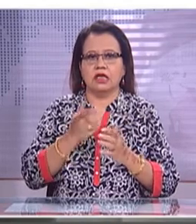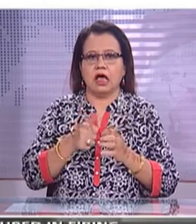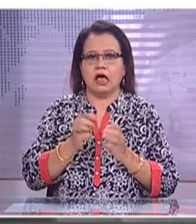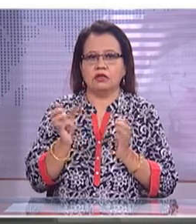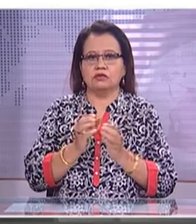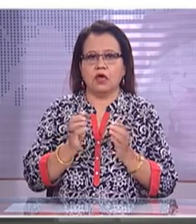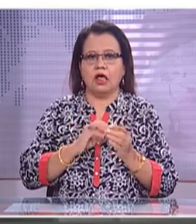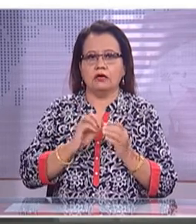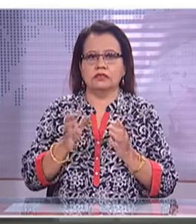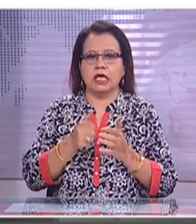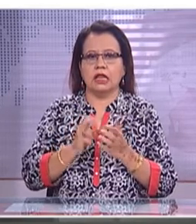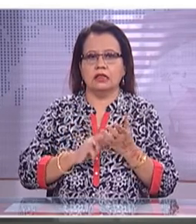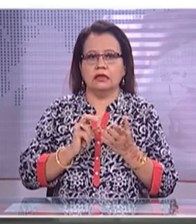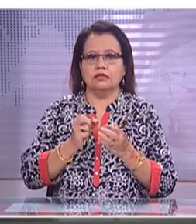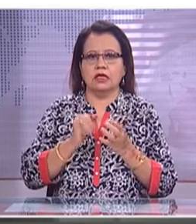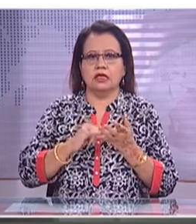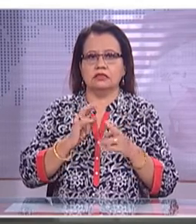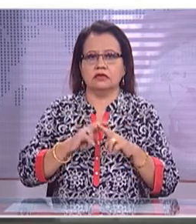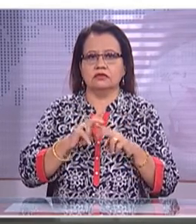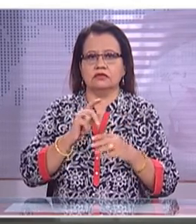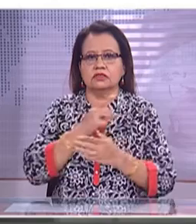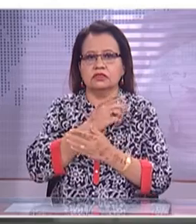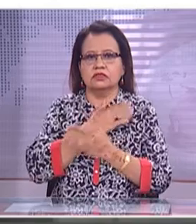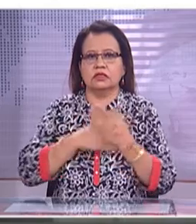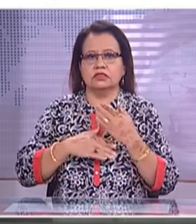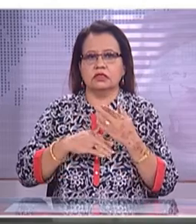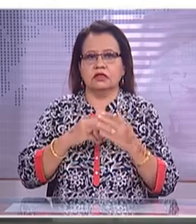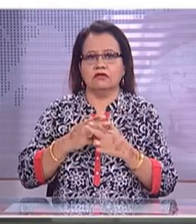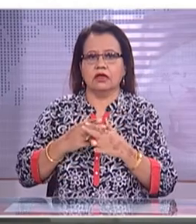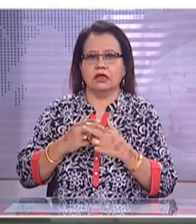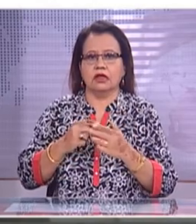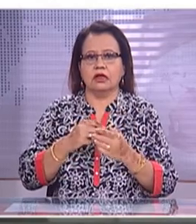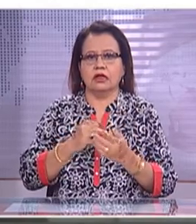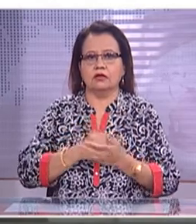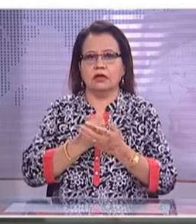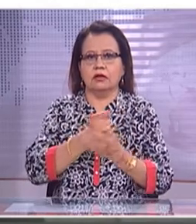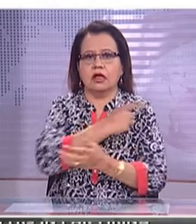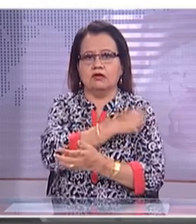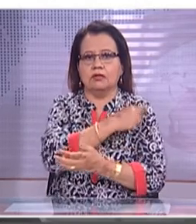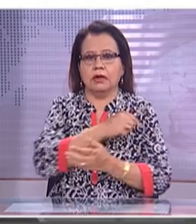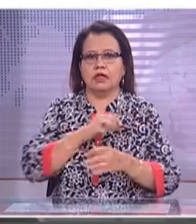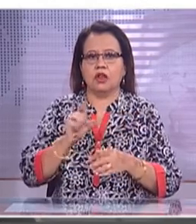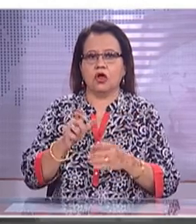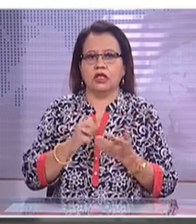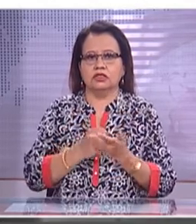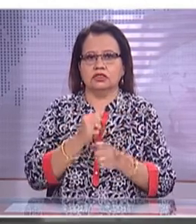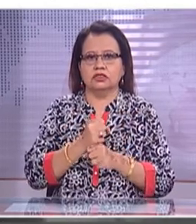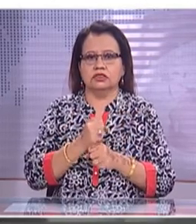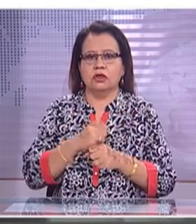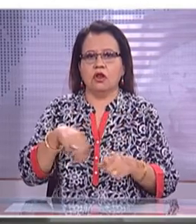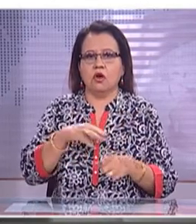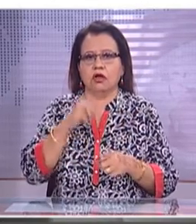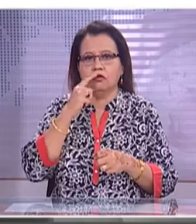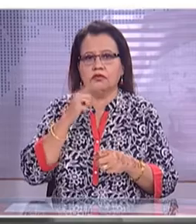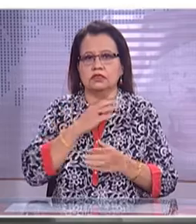arms. Another BSF Jawan was injured in the firing and is being treated at the government medical college. A local